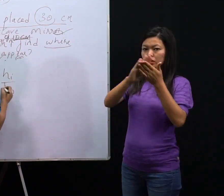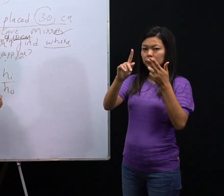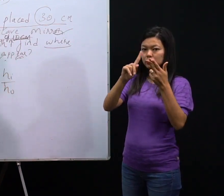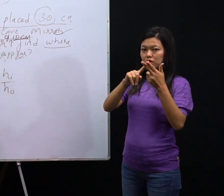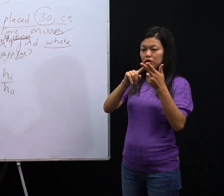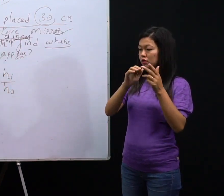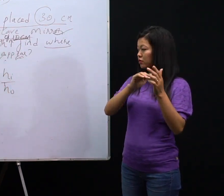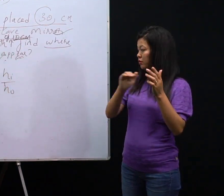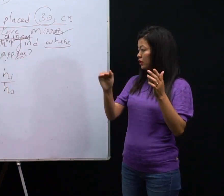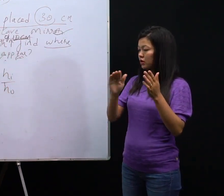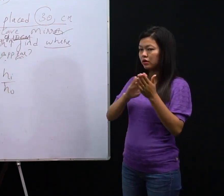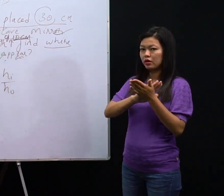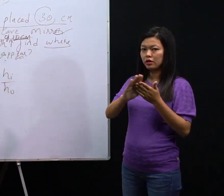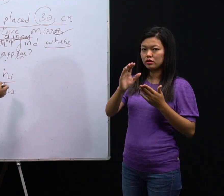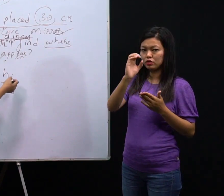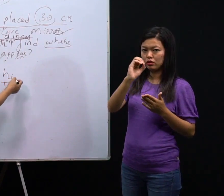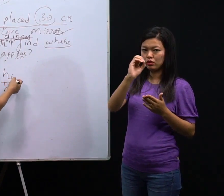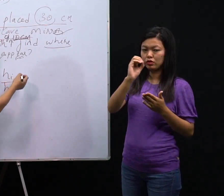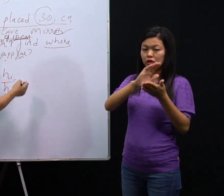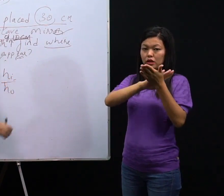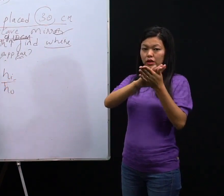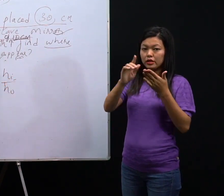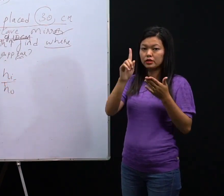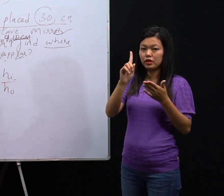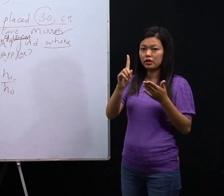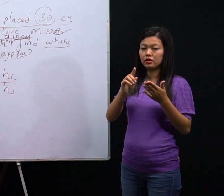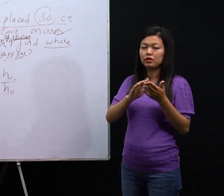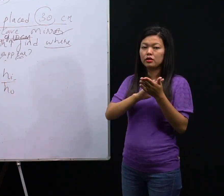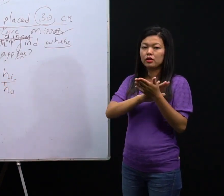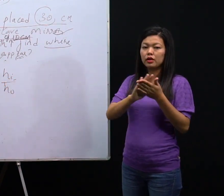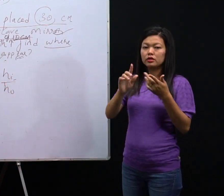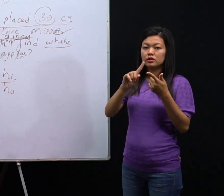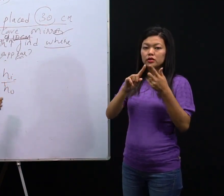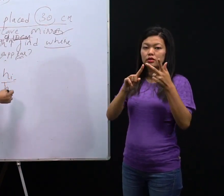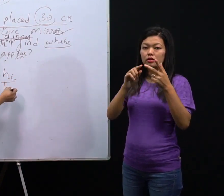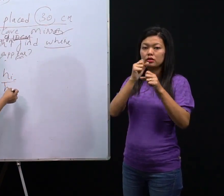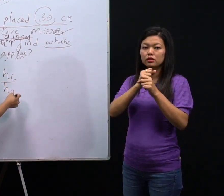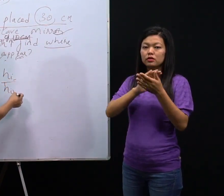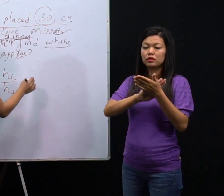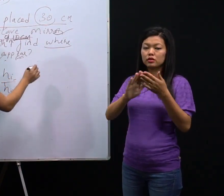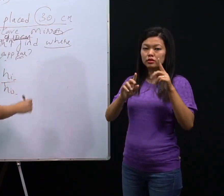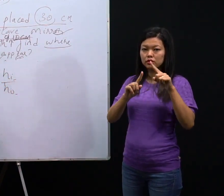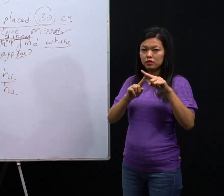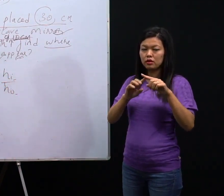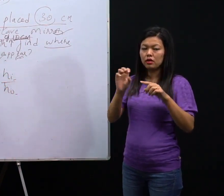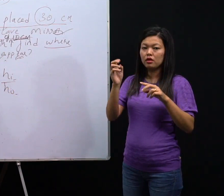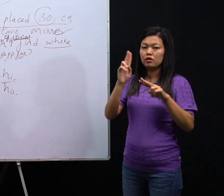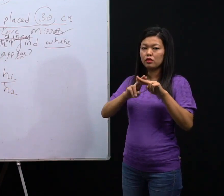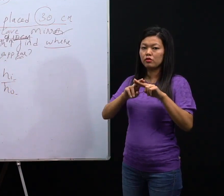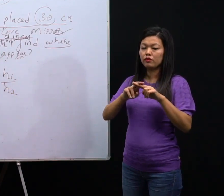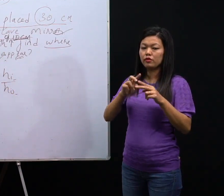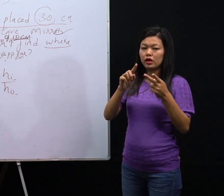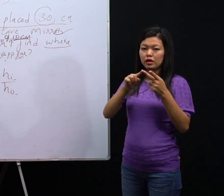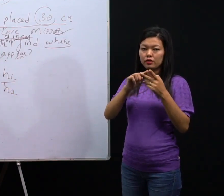object. Okay? So I've written a small I here that signifies image, and O here that signifies the